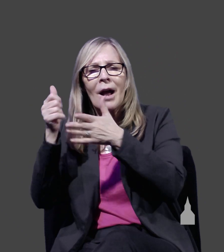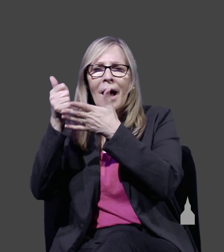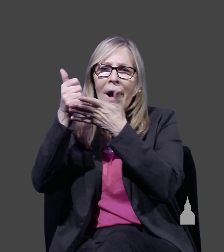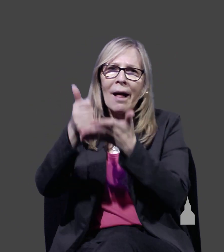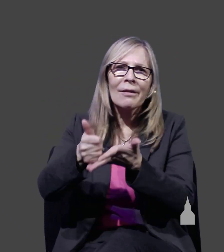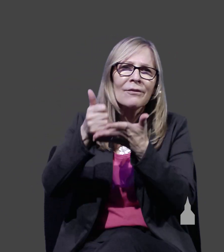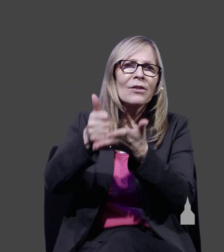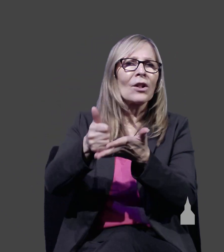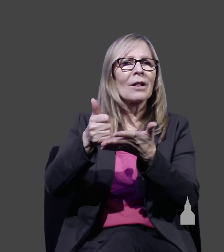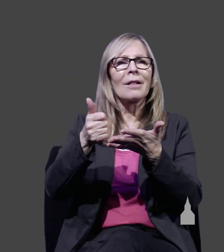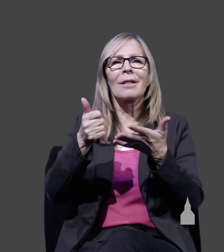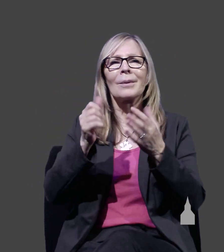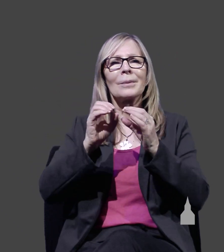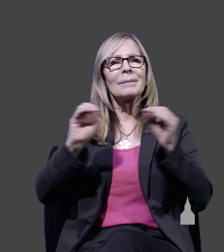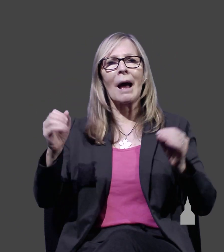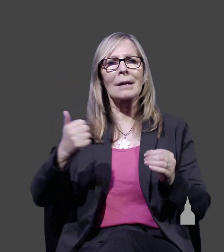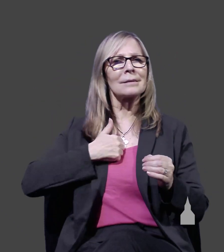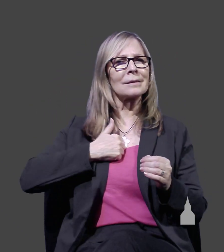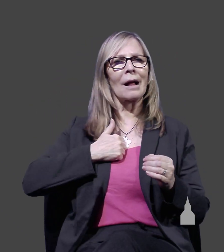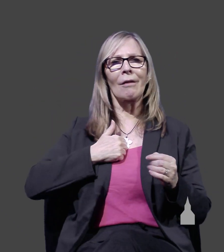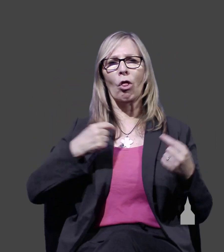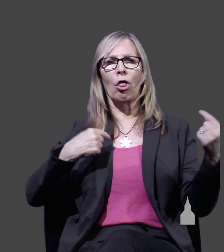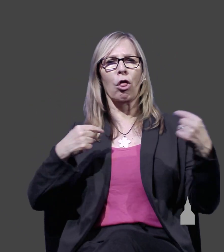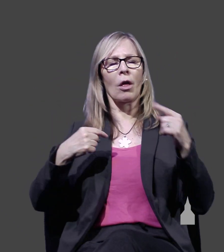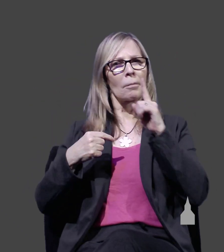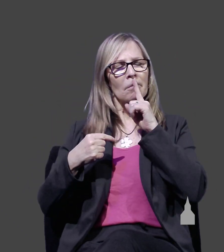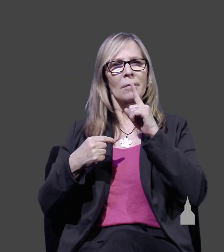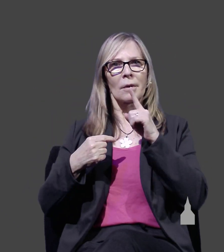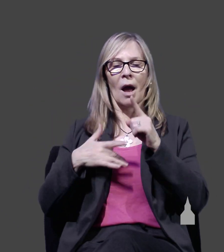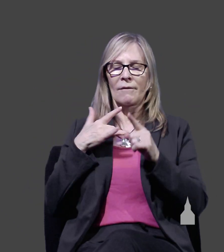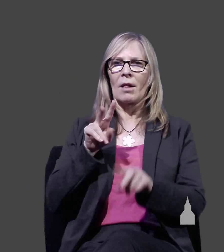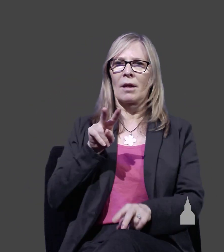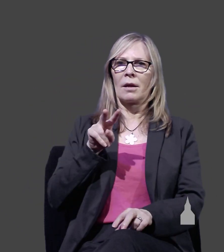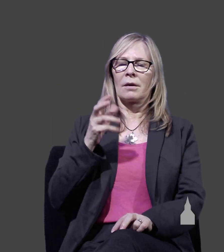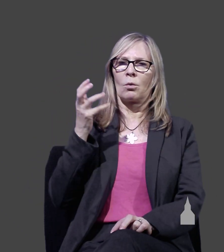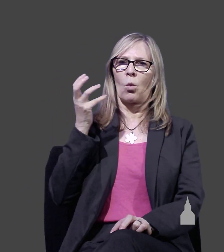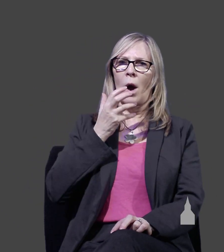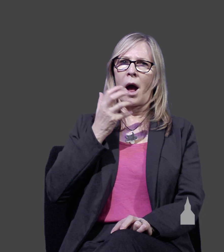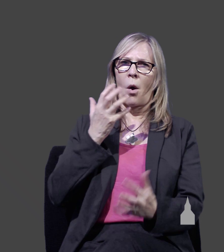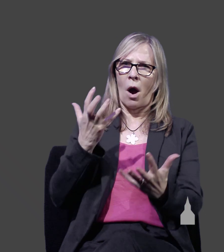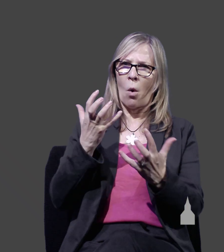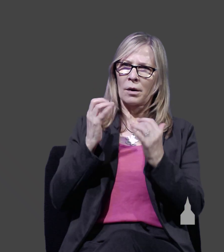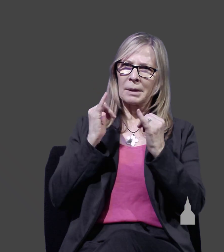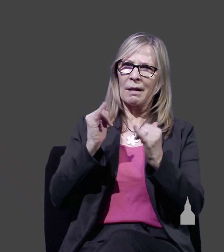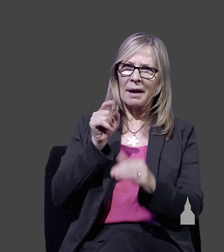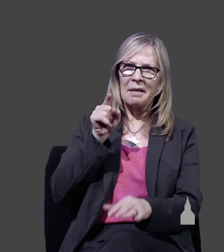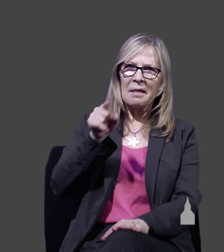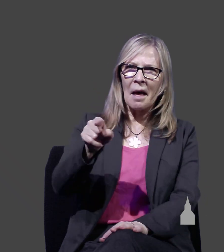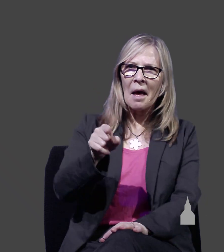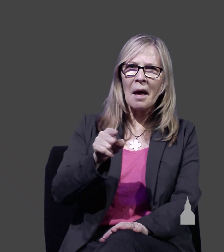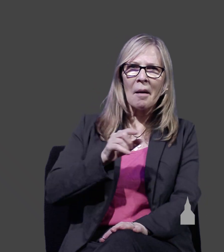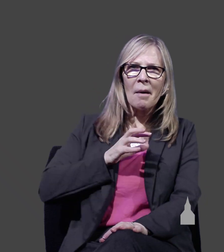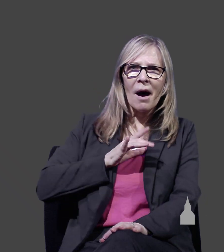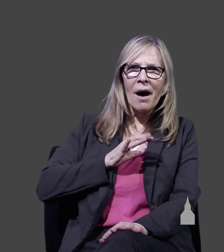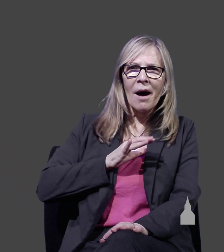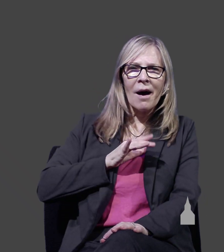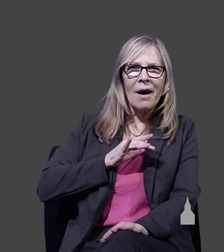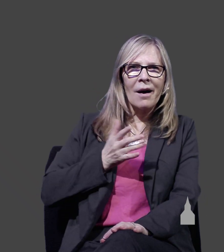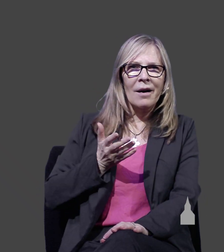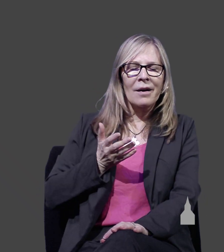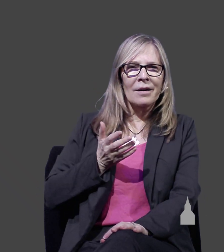helpful, and they're so selfless that I thought, wow, I want to be like them.